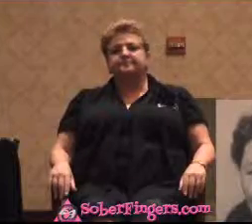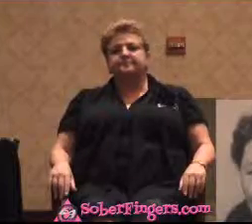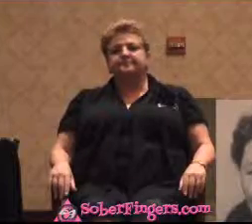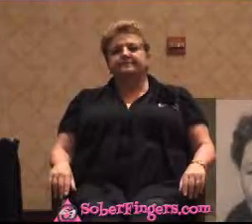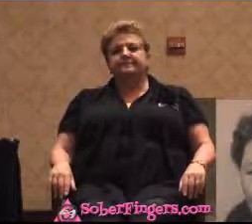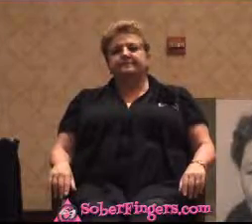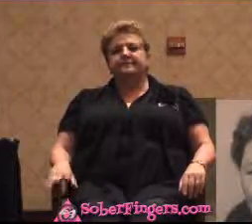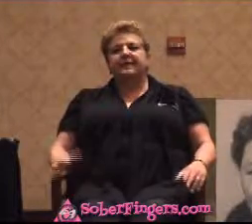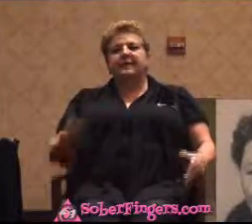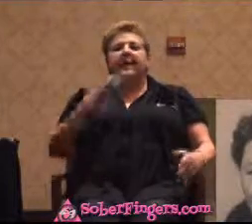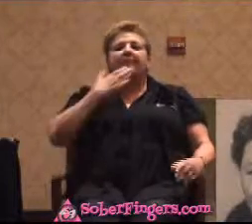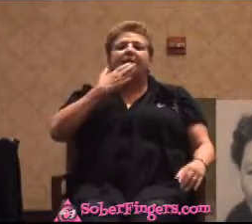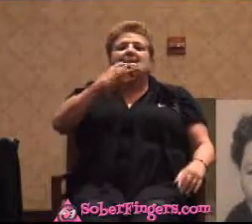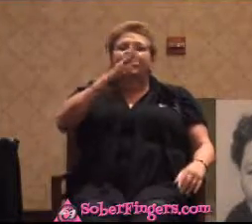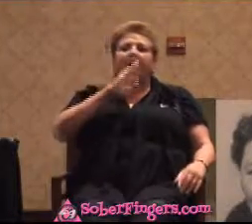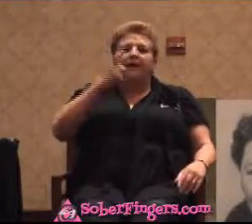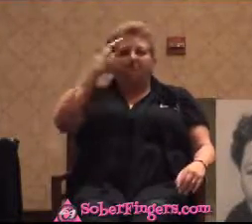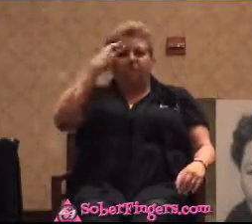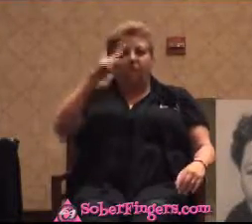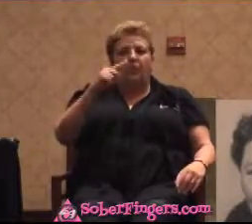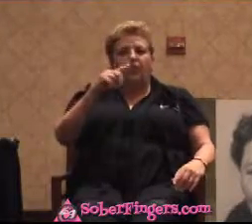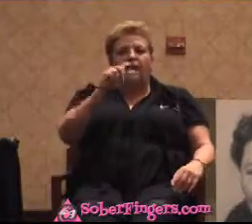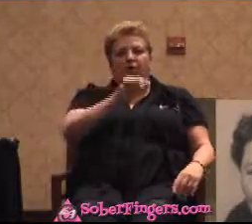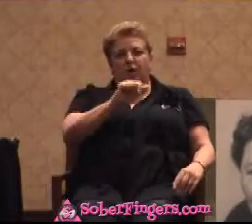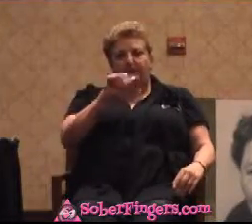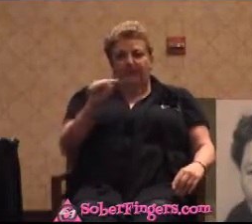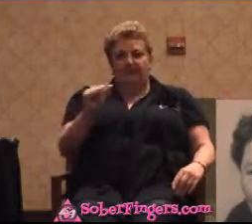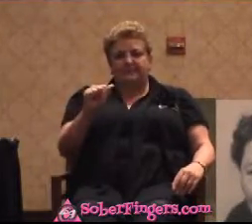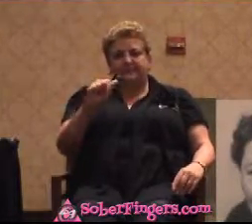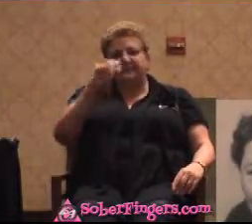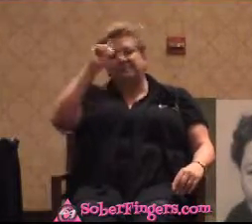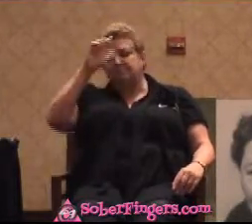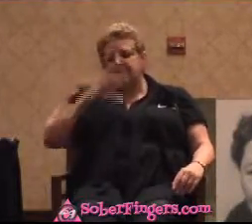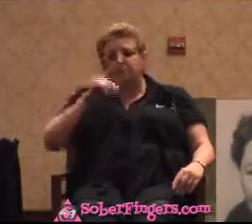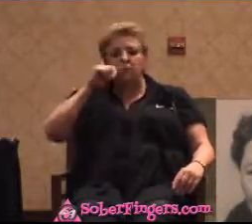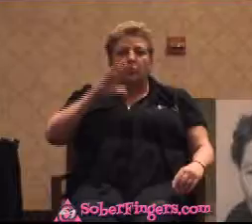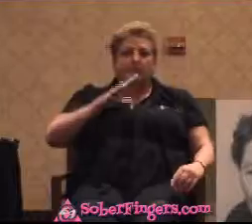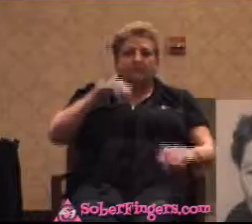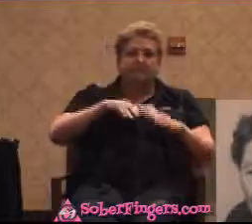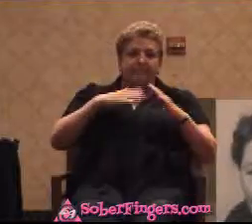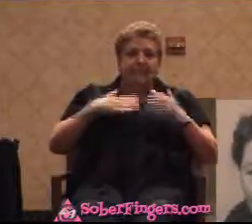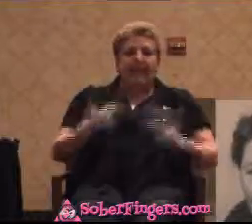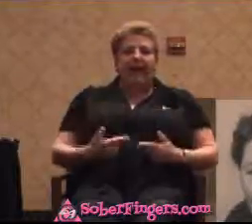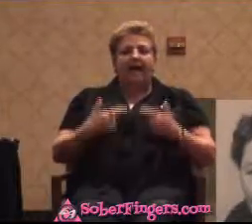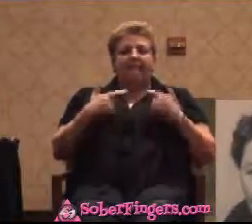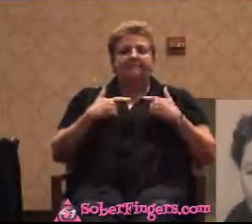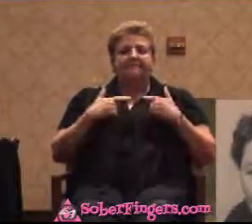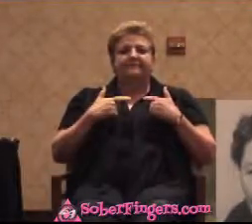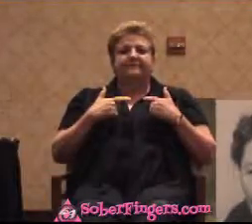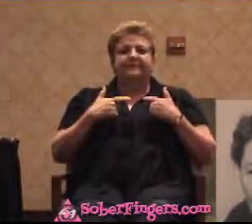thank God for Alcoholics Anonymous and the men and women in my life who I was able to leave from there